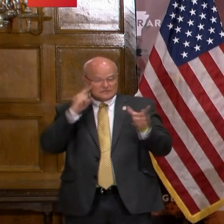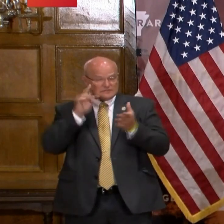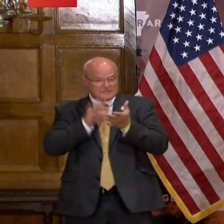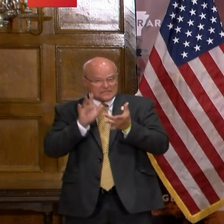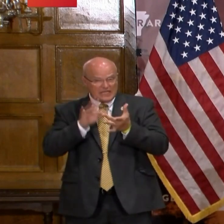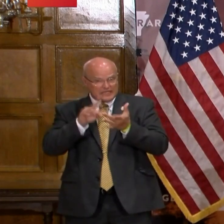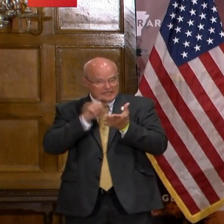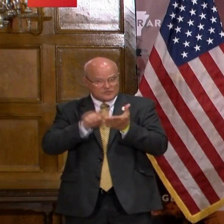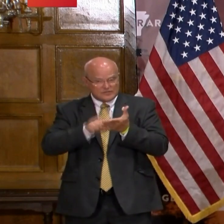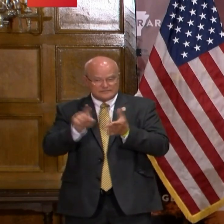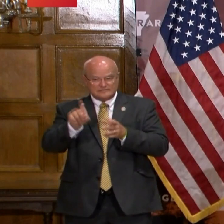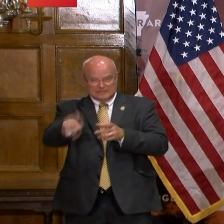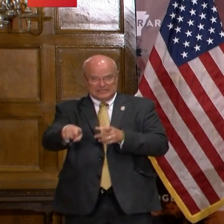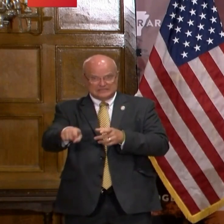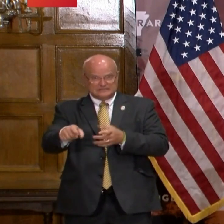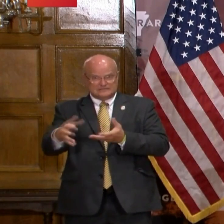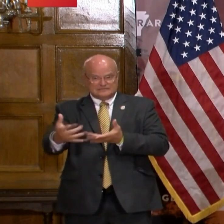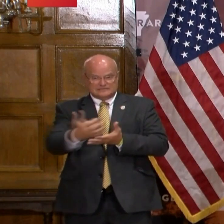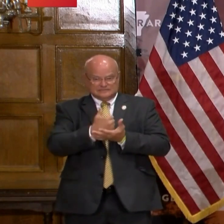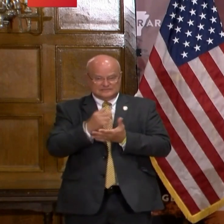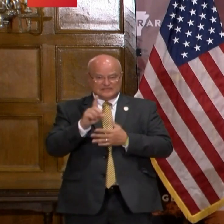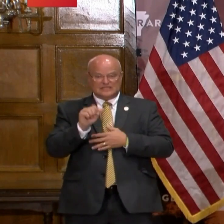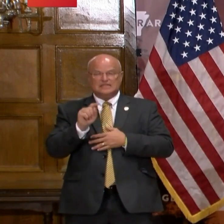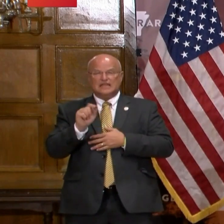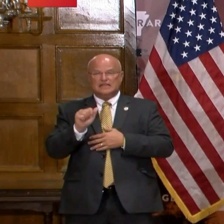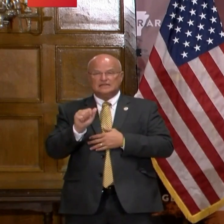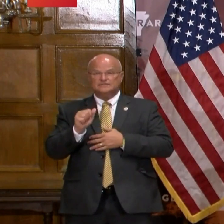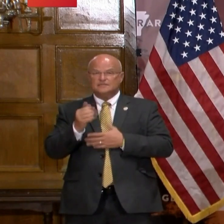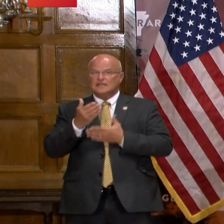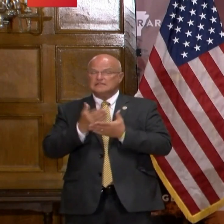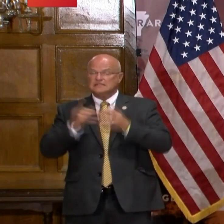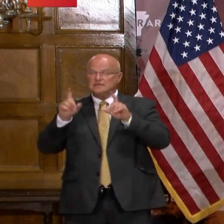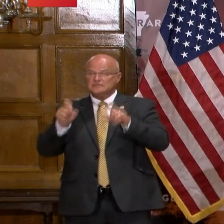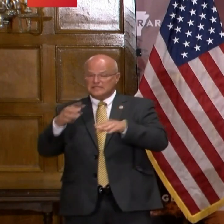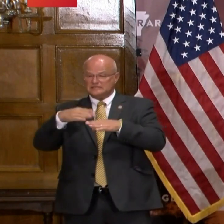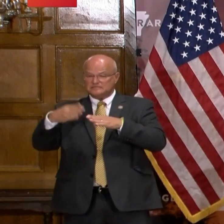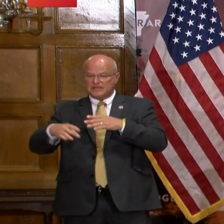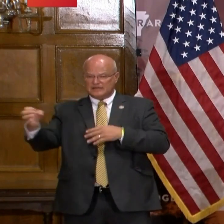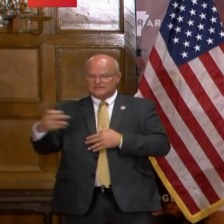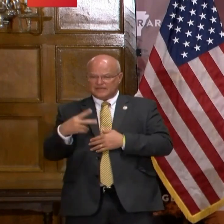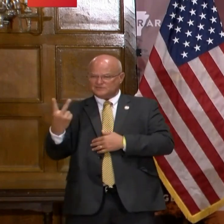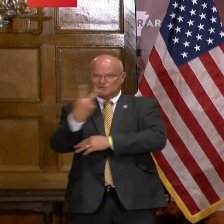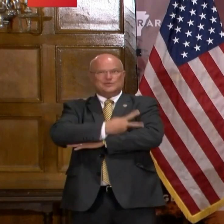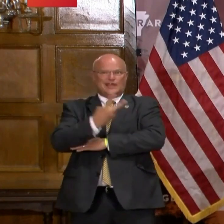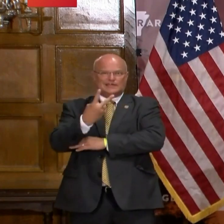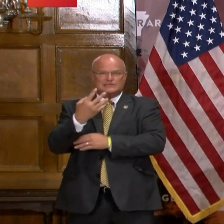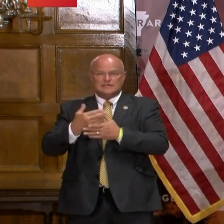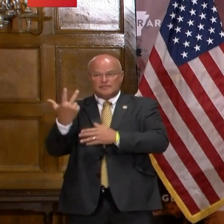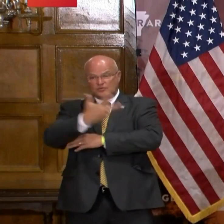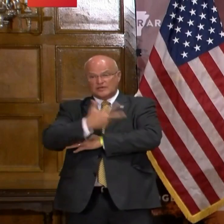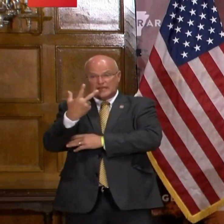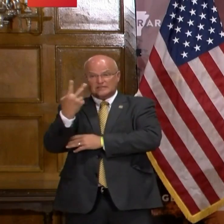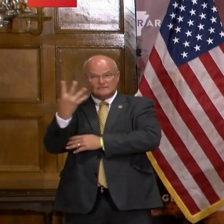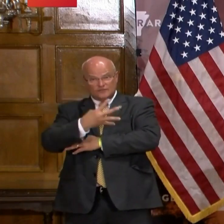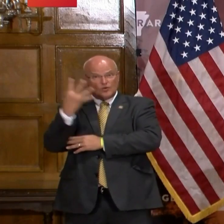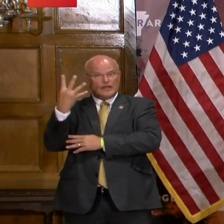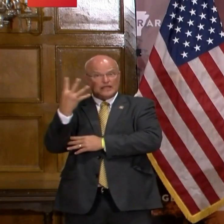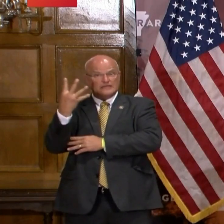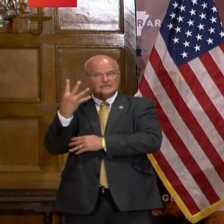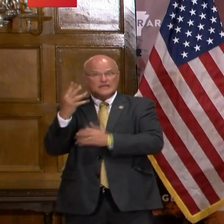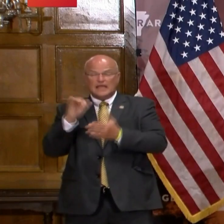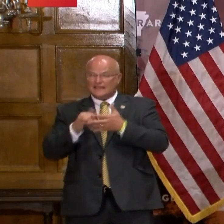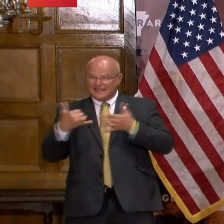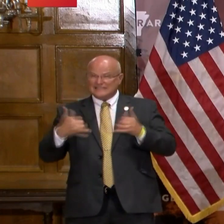And we're getting some test results within 2 days, some 3 days and 4 days.